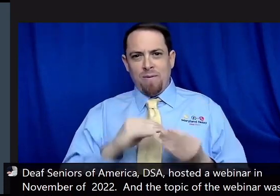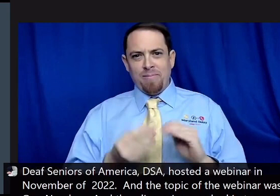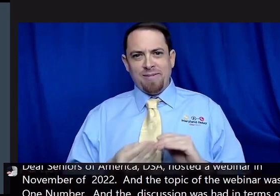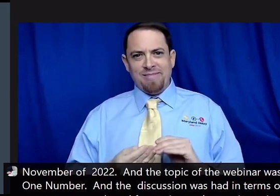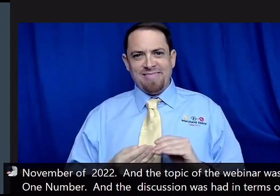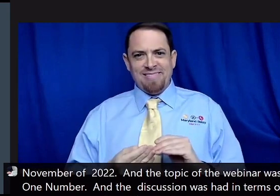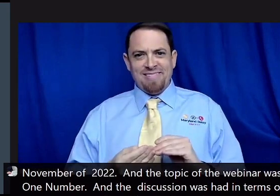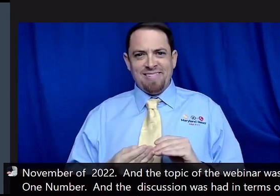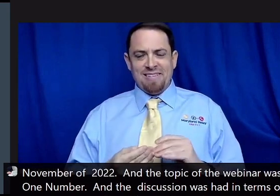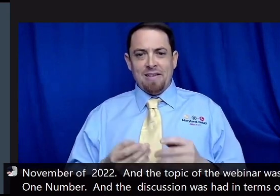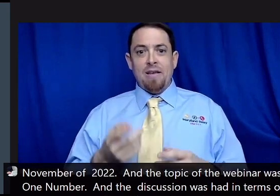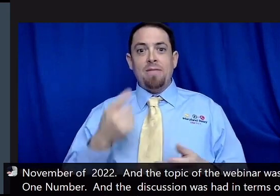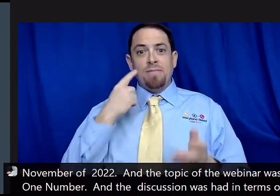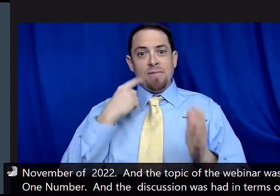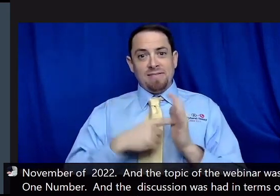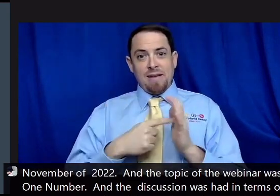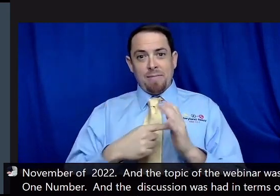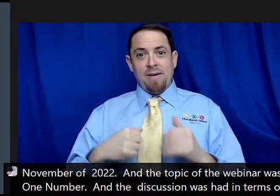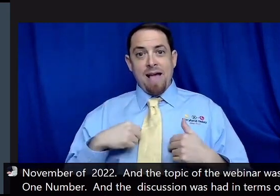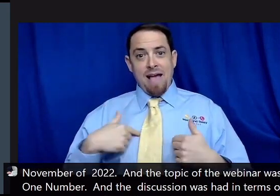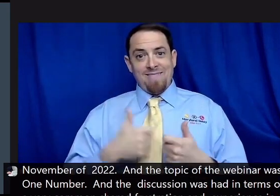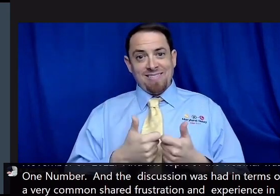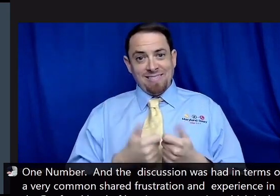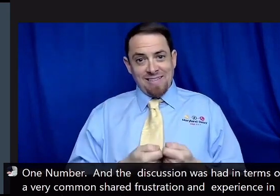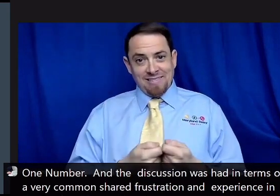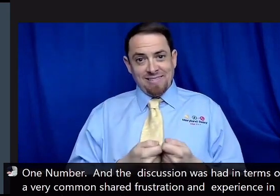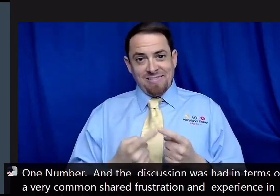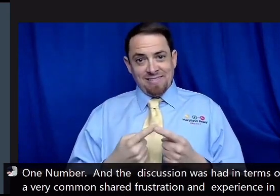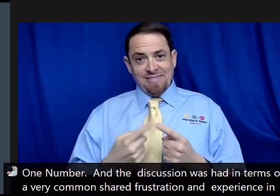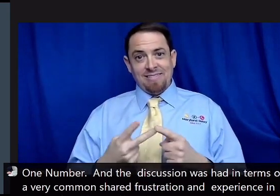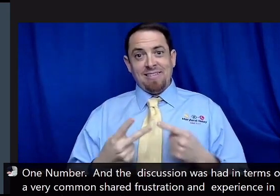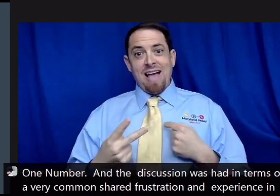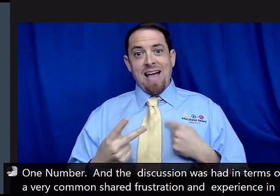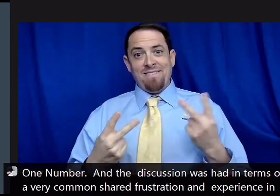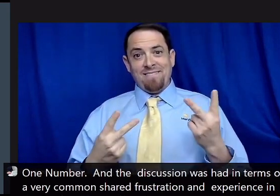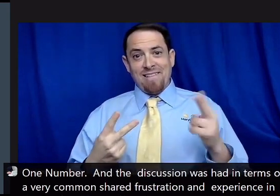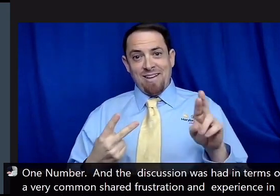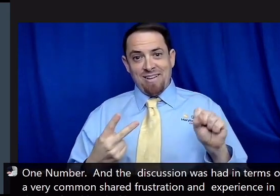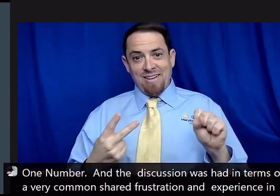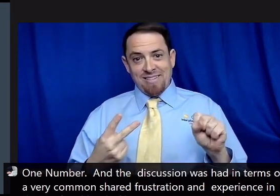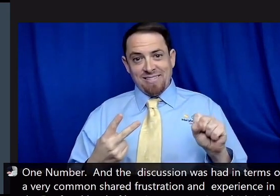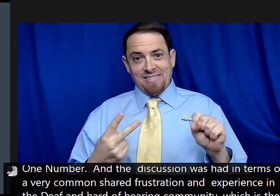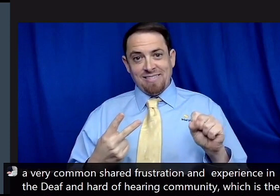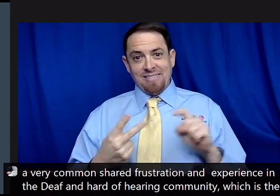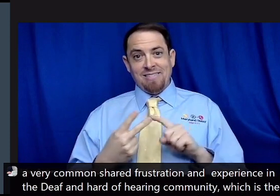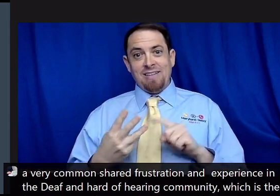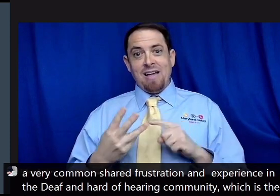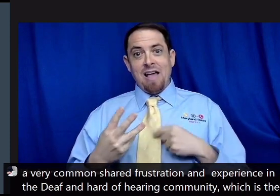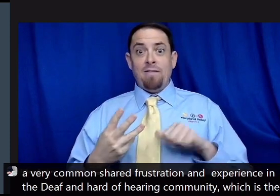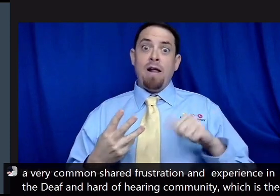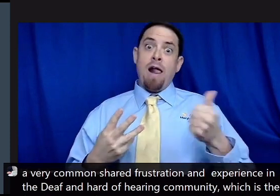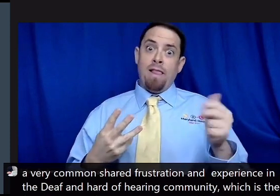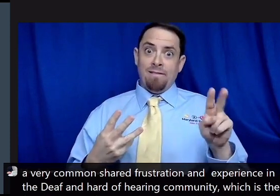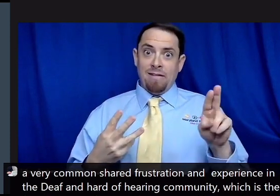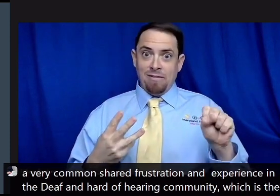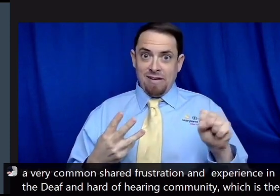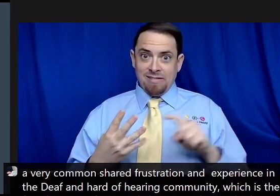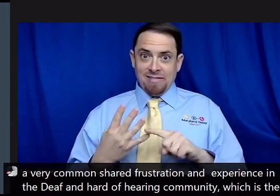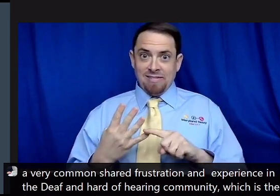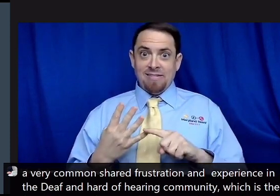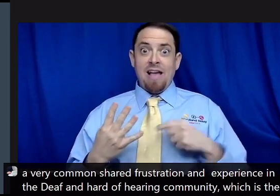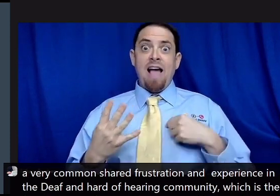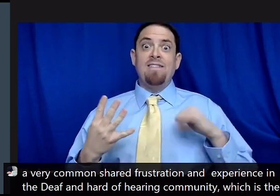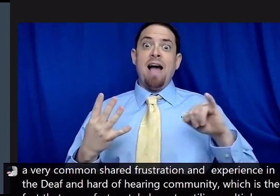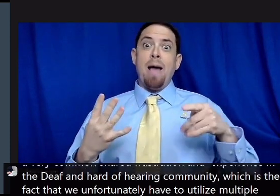community, which is the fact that we unfortunately have to utilize multiple phone numbers. Myself, for example, I have a text number, I have a